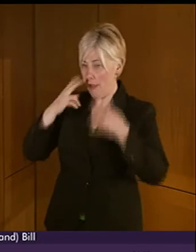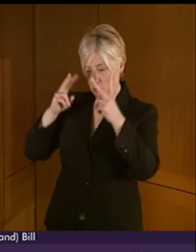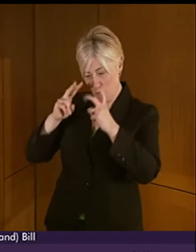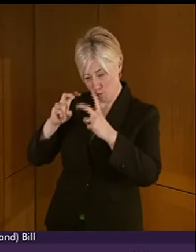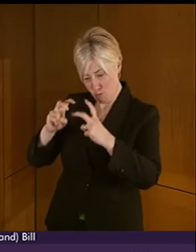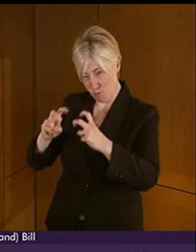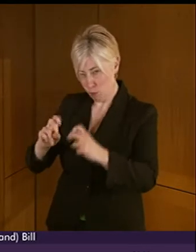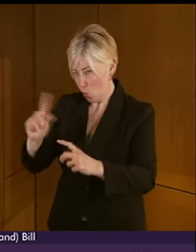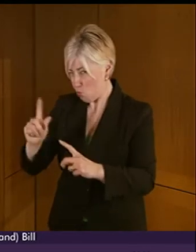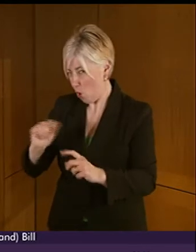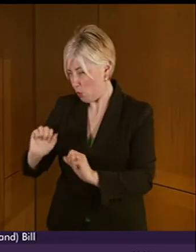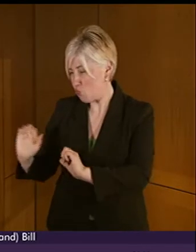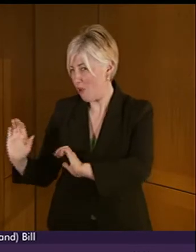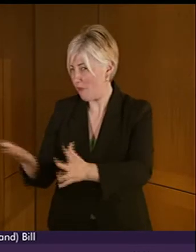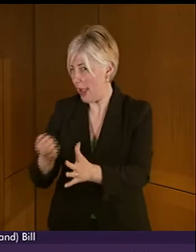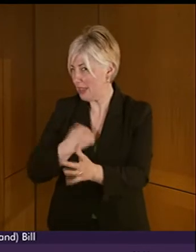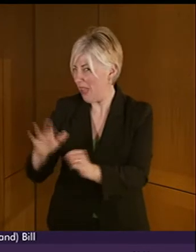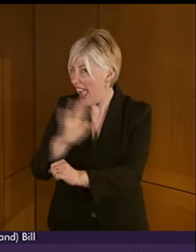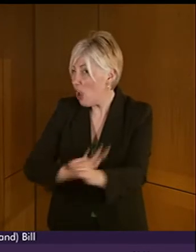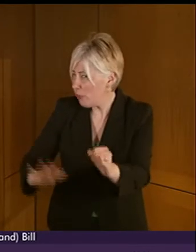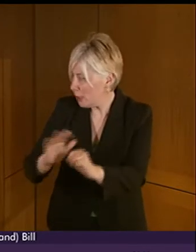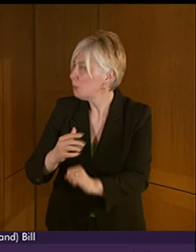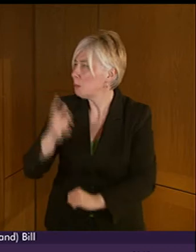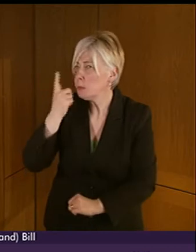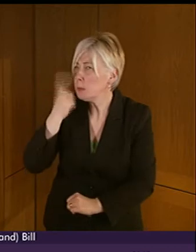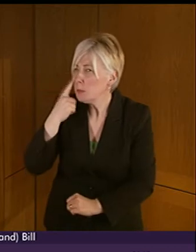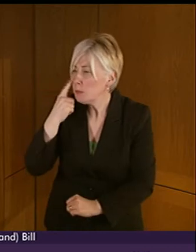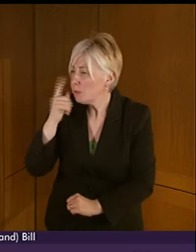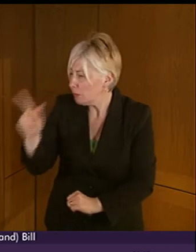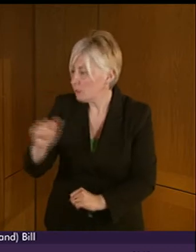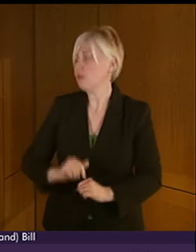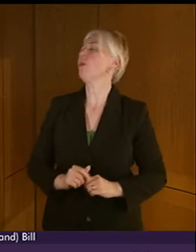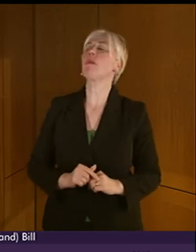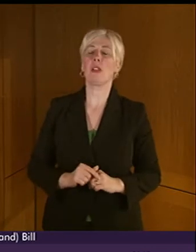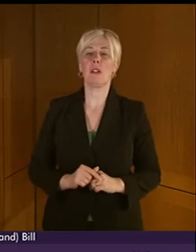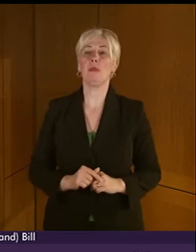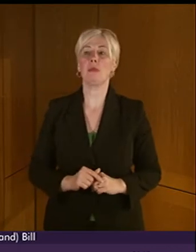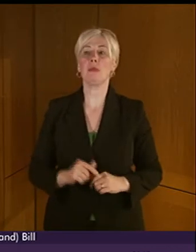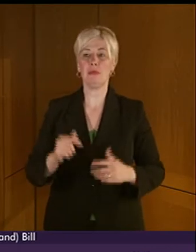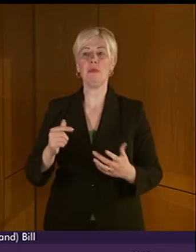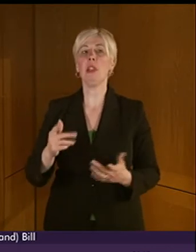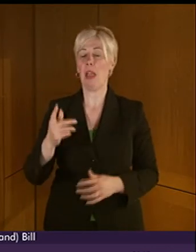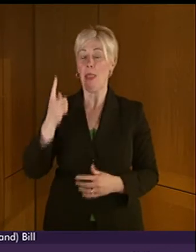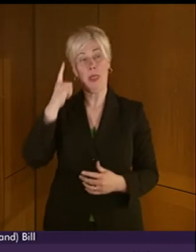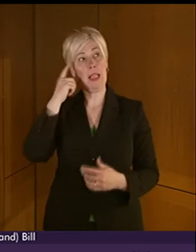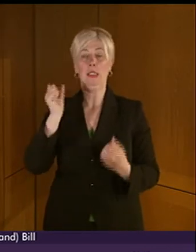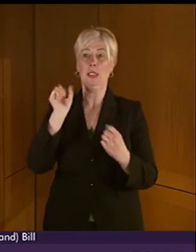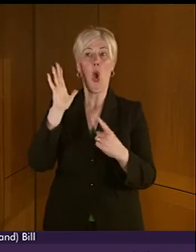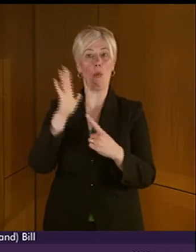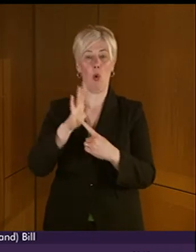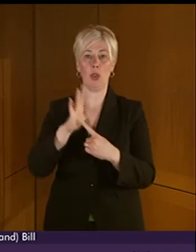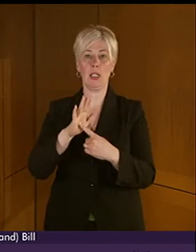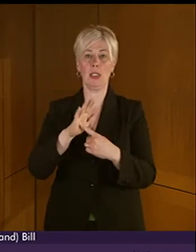by the various service agencies across my constituency. But I think it is very important that the Bill